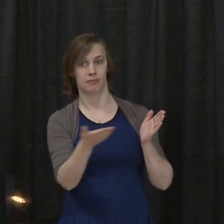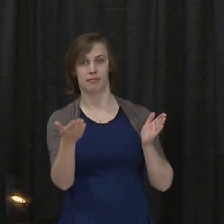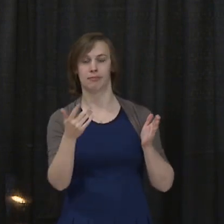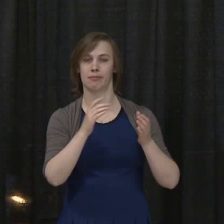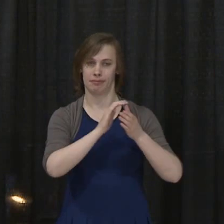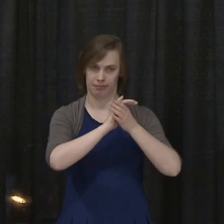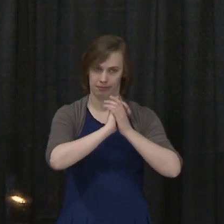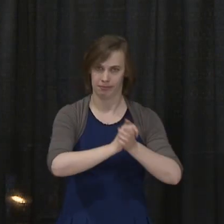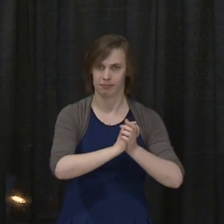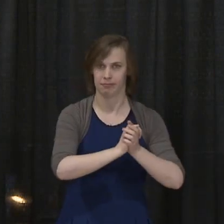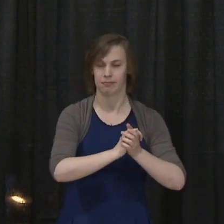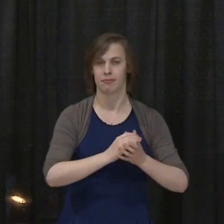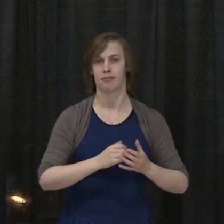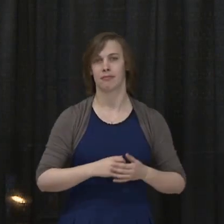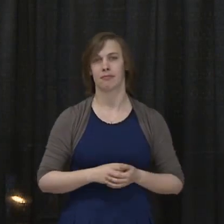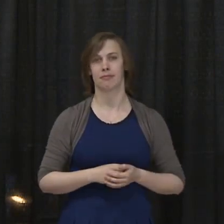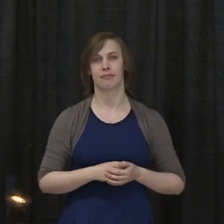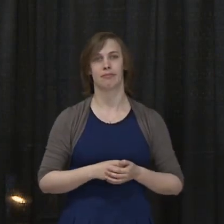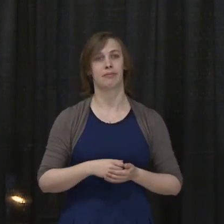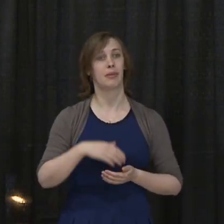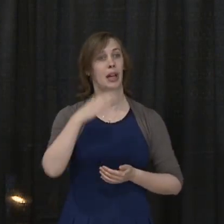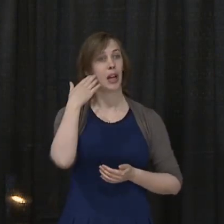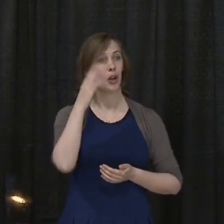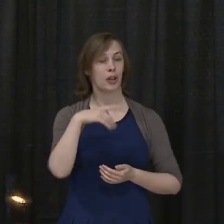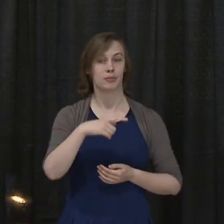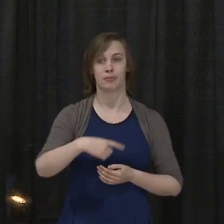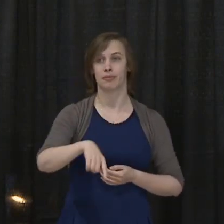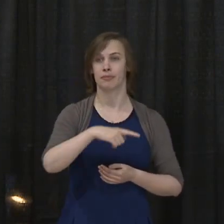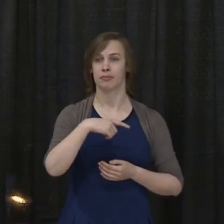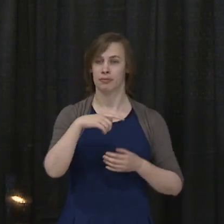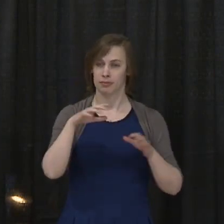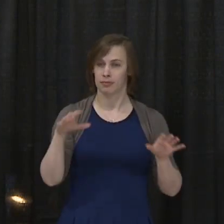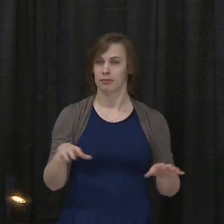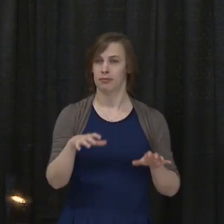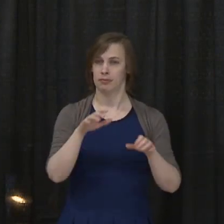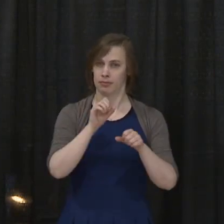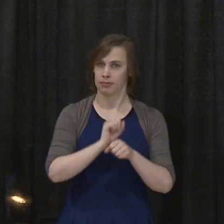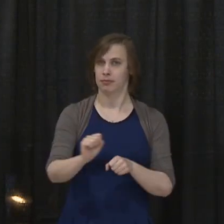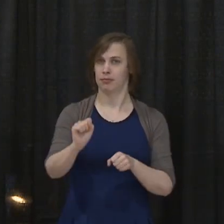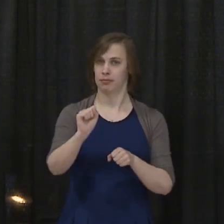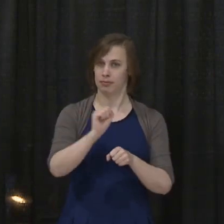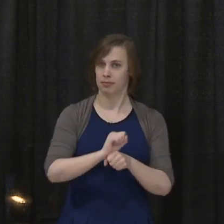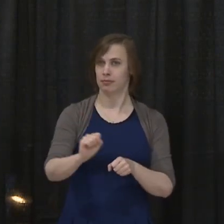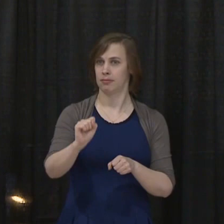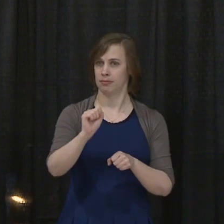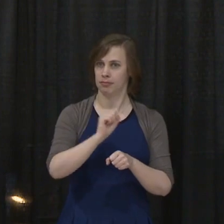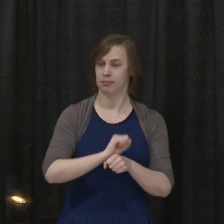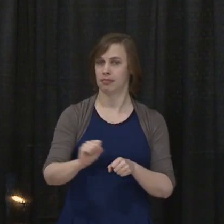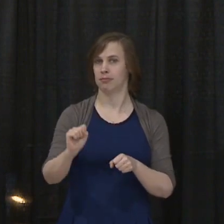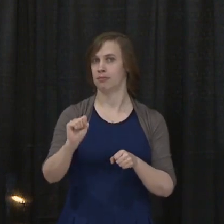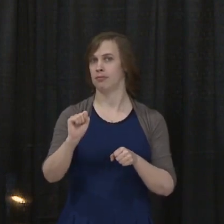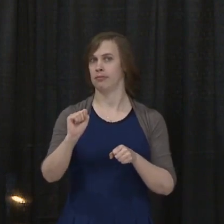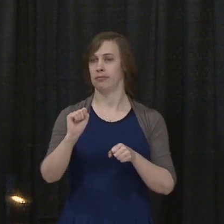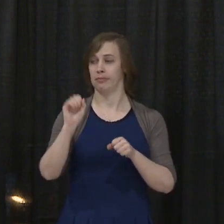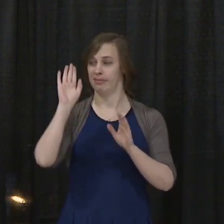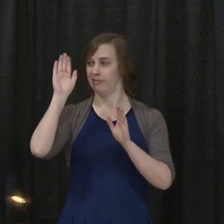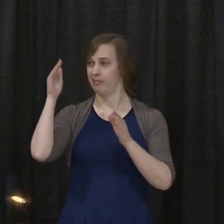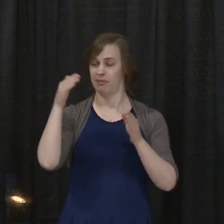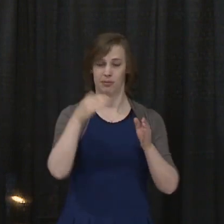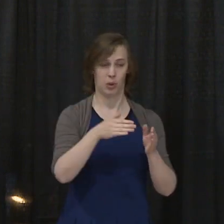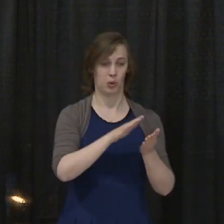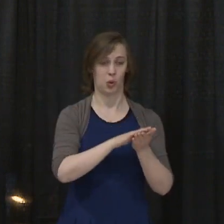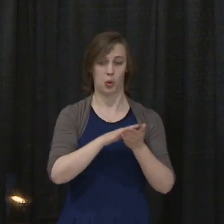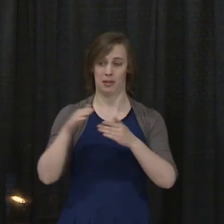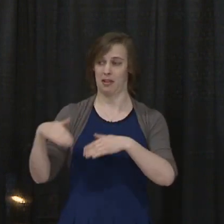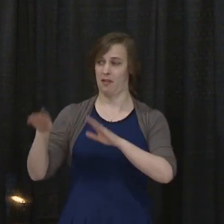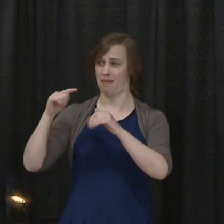is the culmination of a tremendous amount of hard work, commitment, and sacrifice. You chose to continue your education